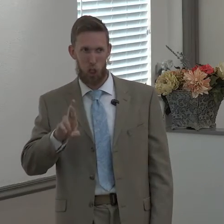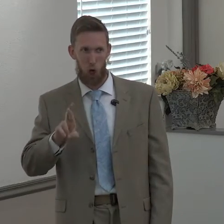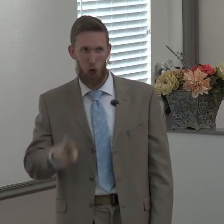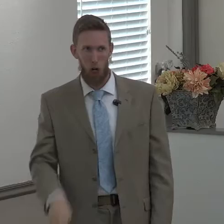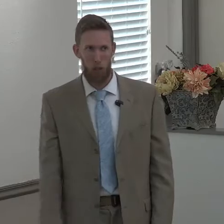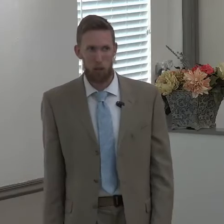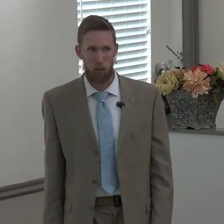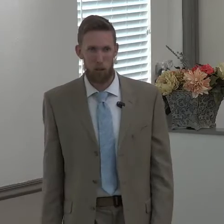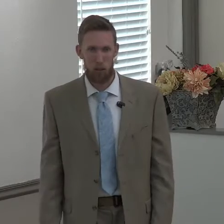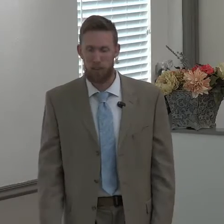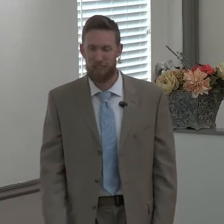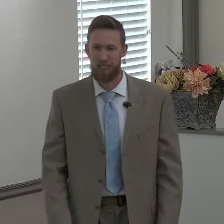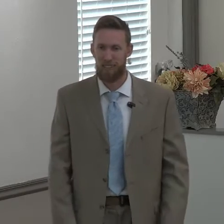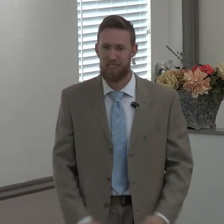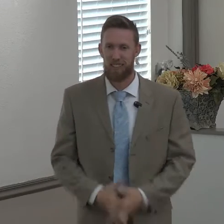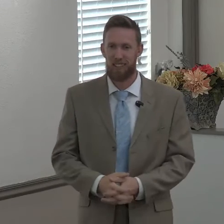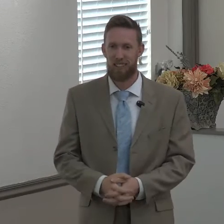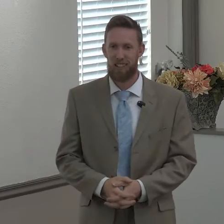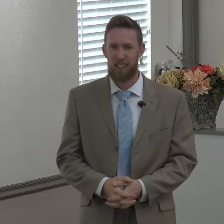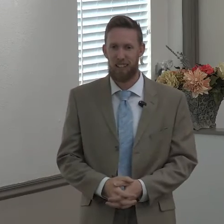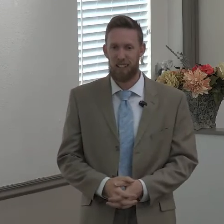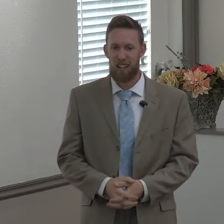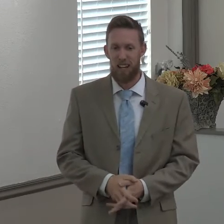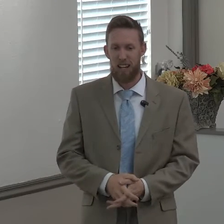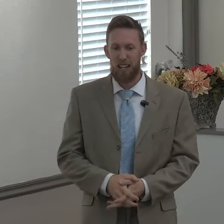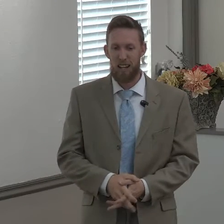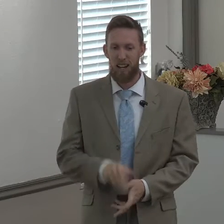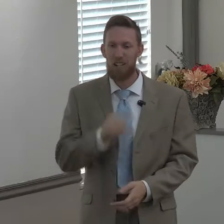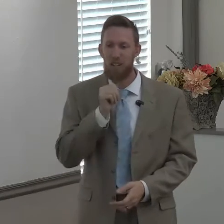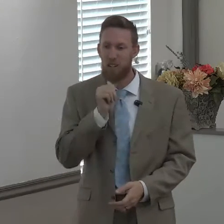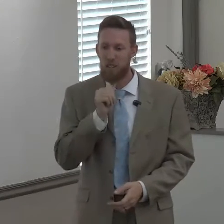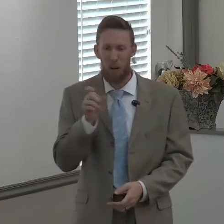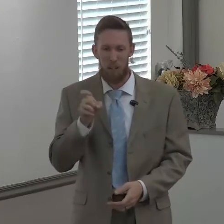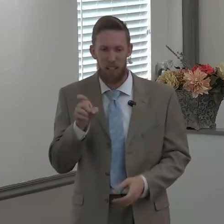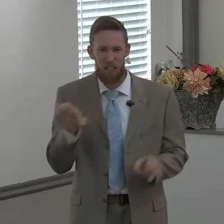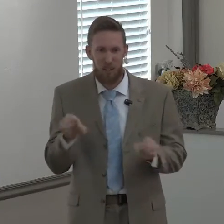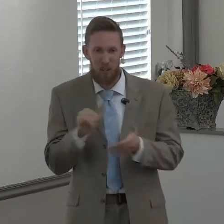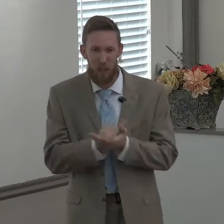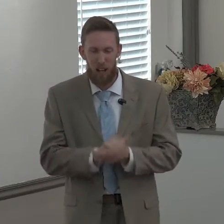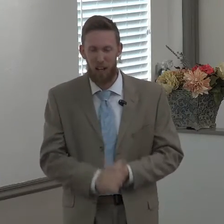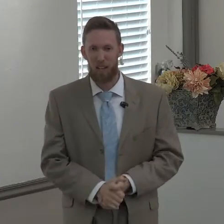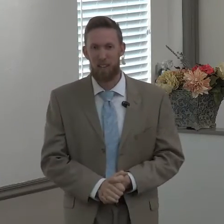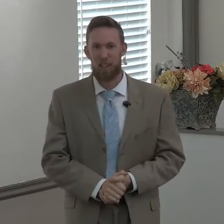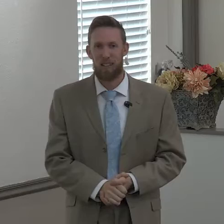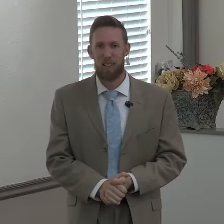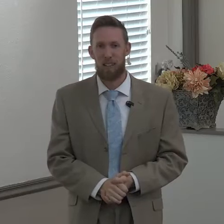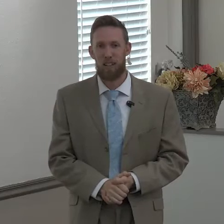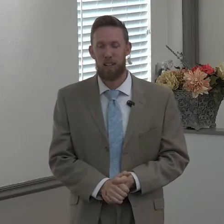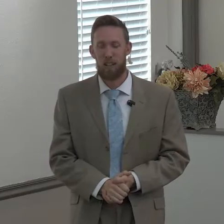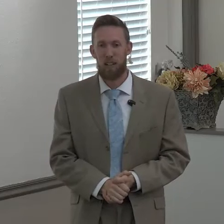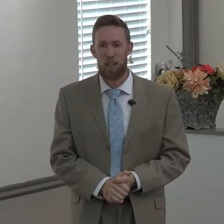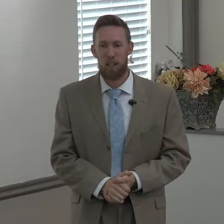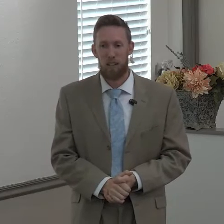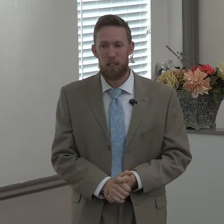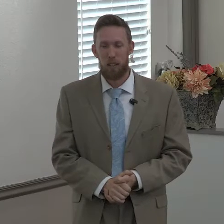am. You understand who I am? You understand who I am? Yes, sir, is the right answer.